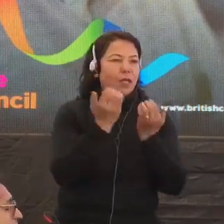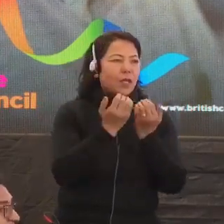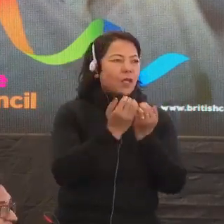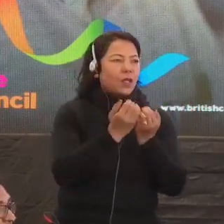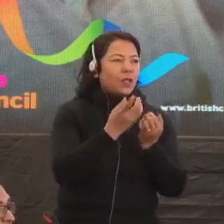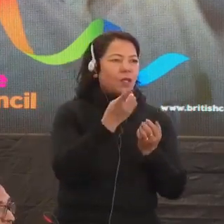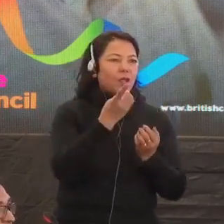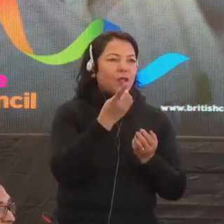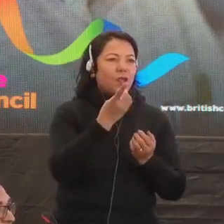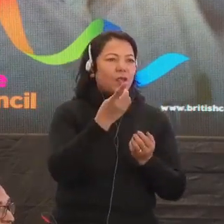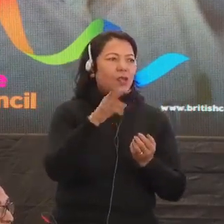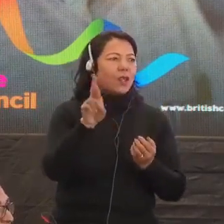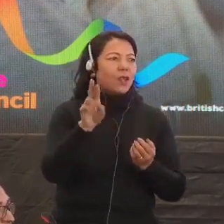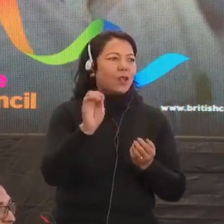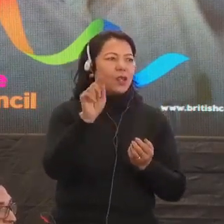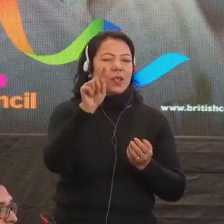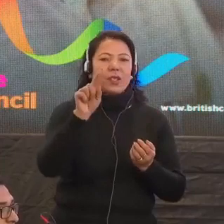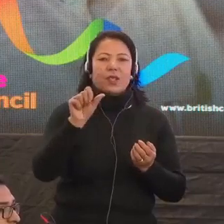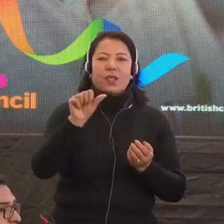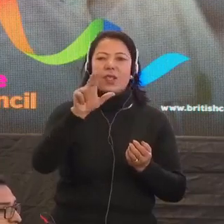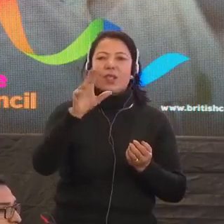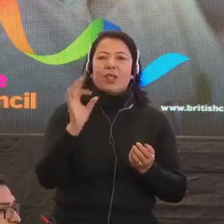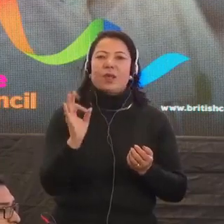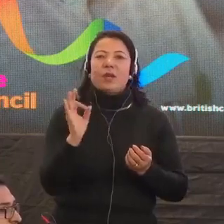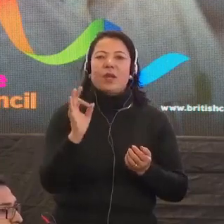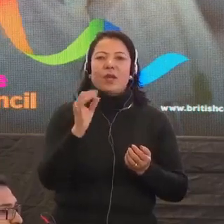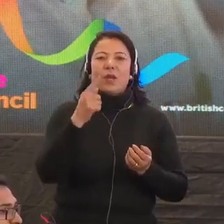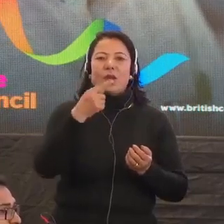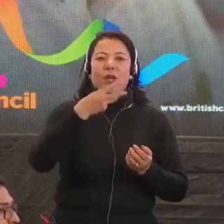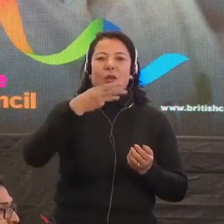Sanjeev. Please come to the stage.